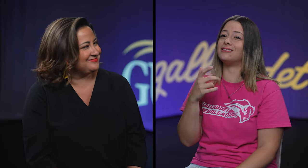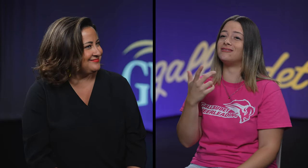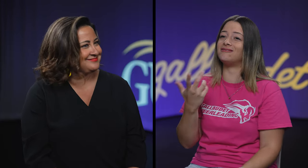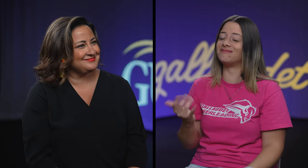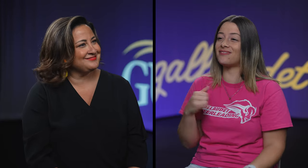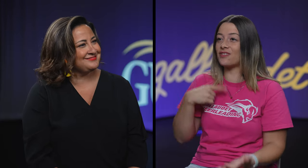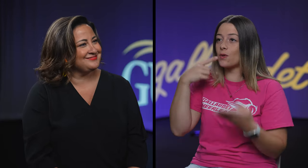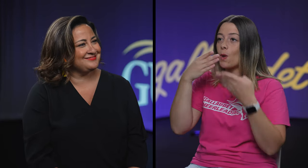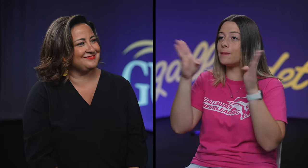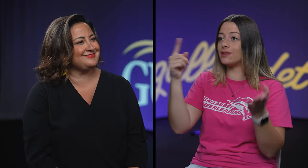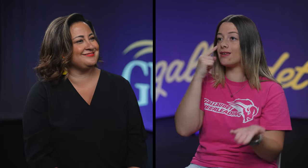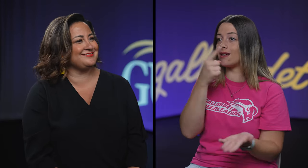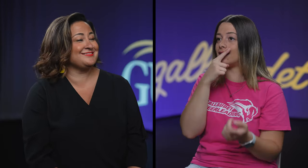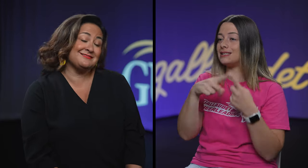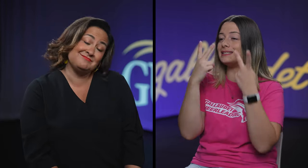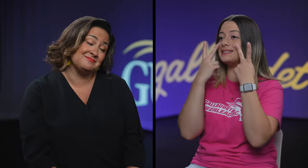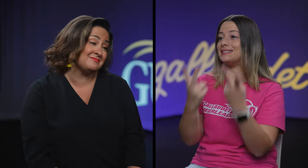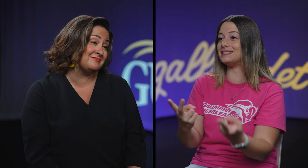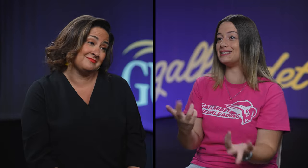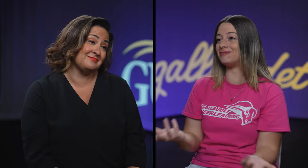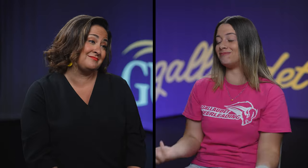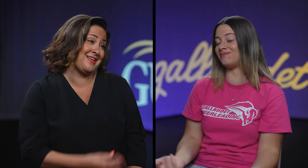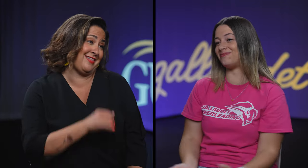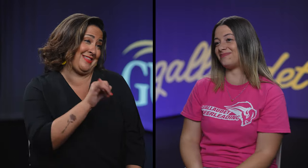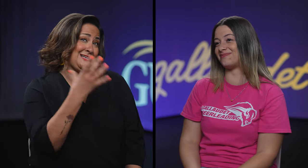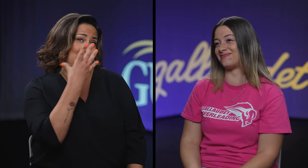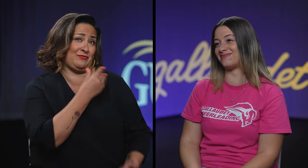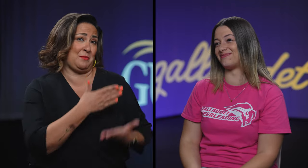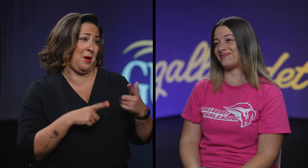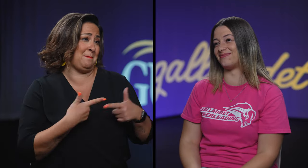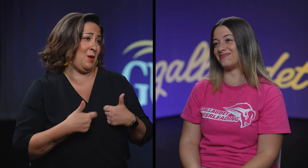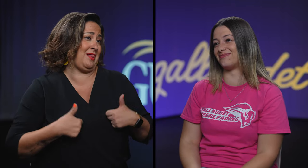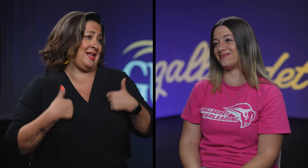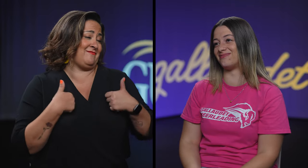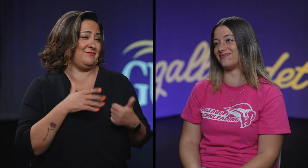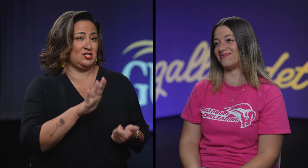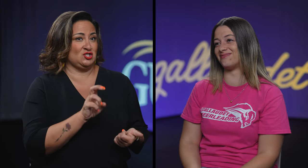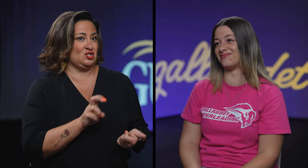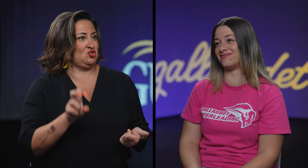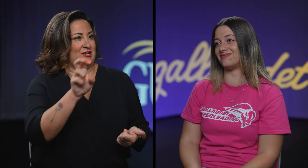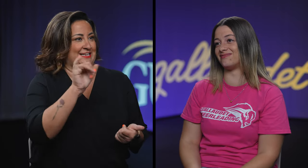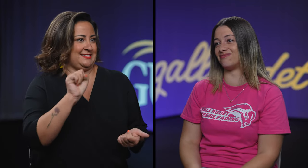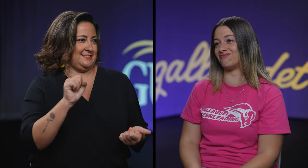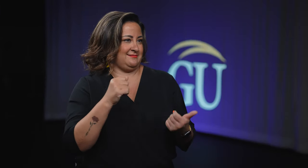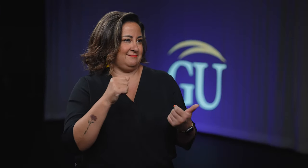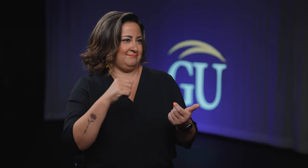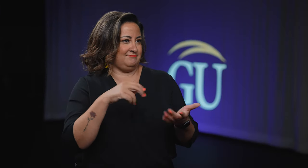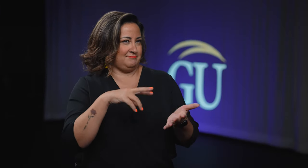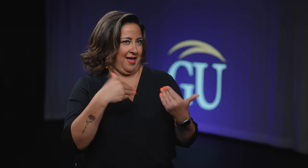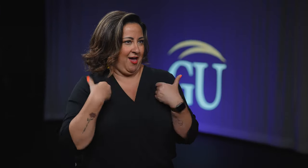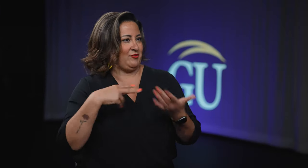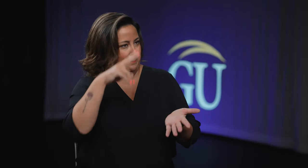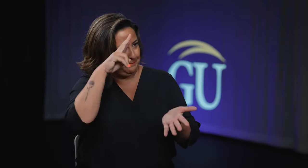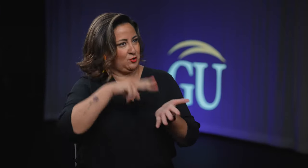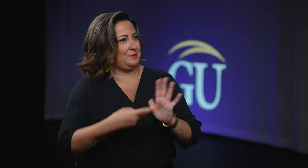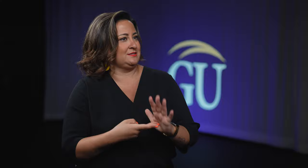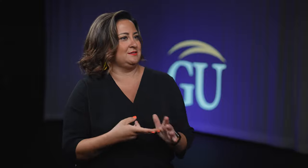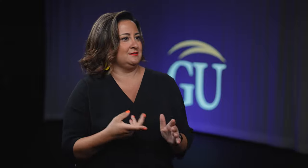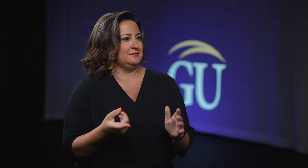think you have to open your eyes to see these things. That's the beautiful part of life. Your journey has a purpose. Life is not just to